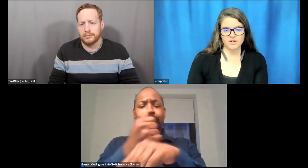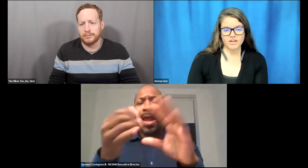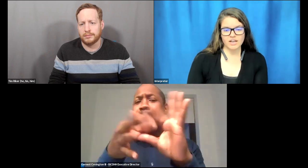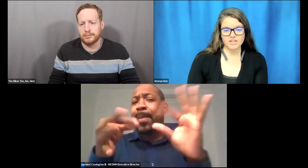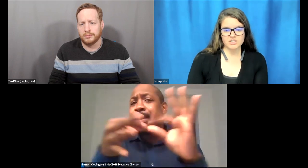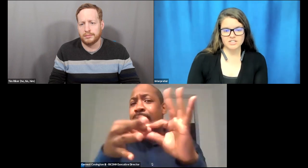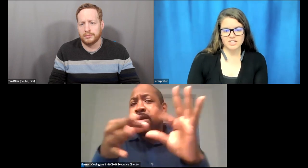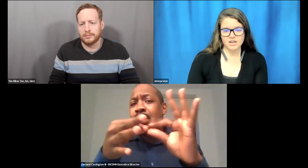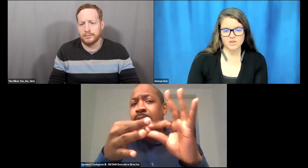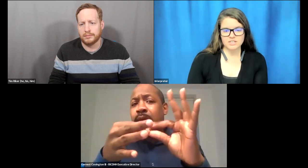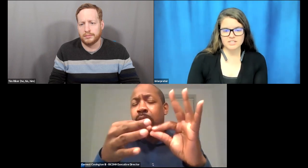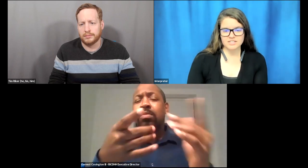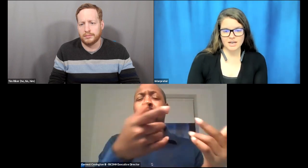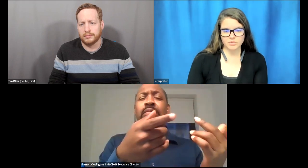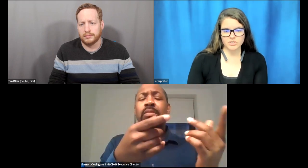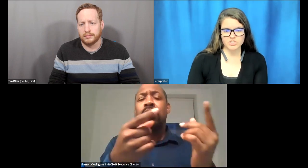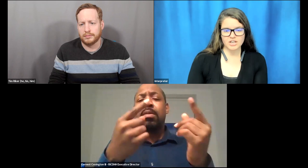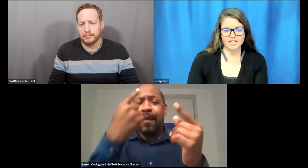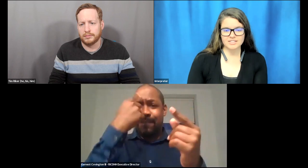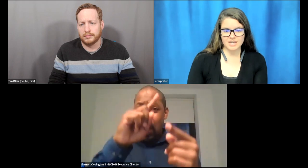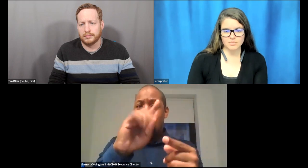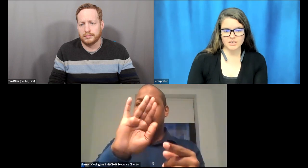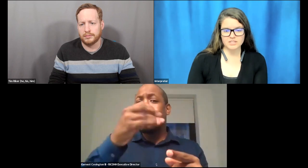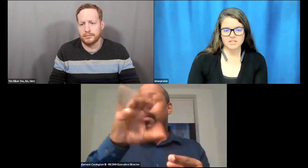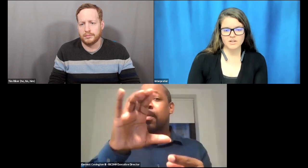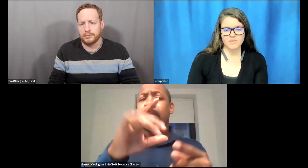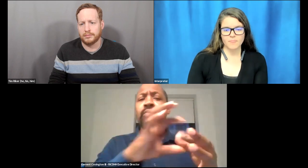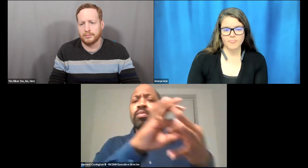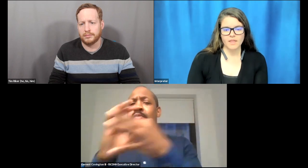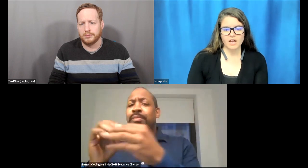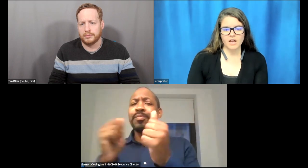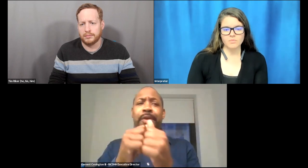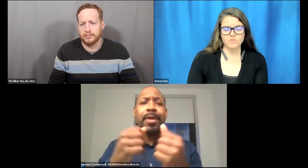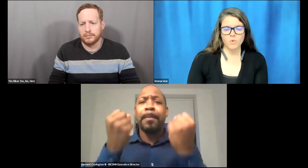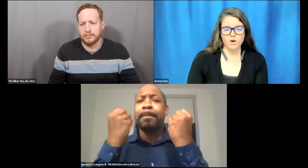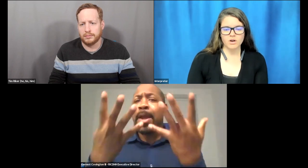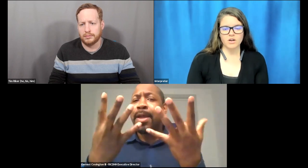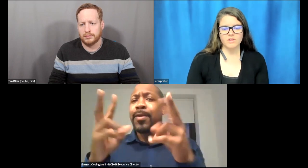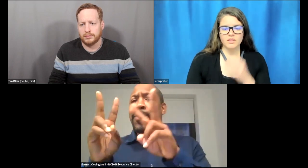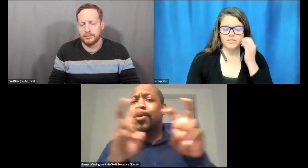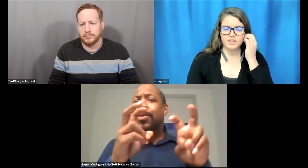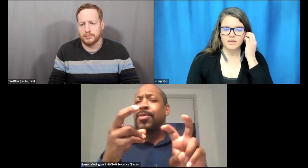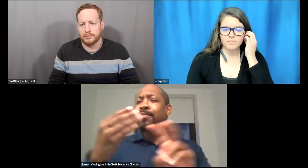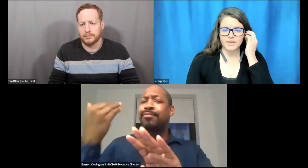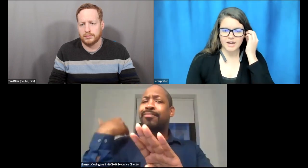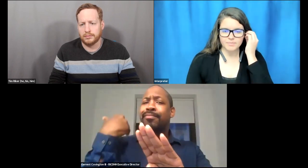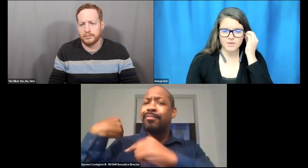hearing agency that has established a statement for the